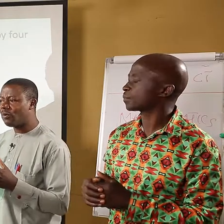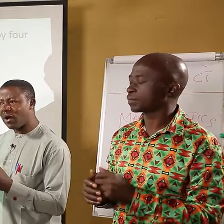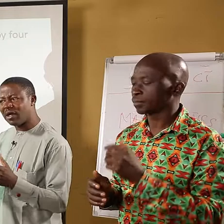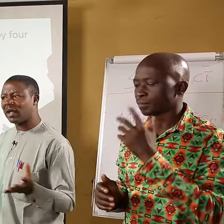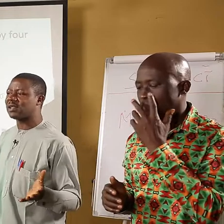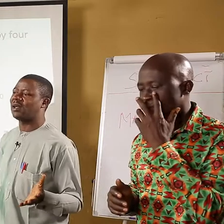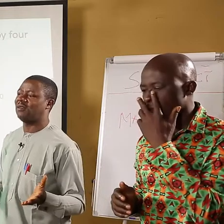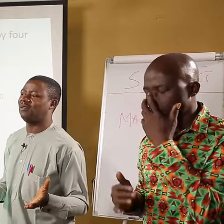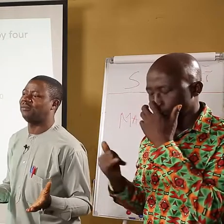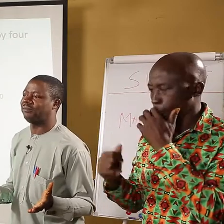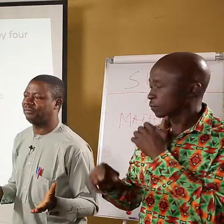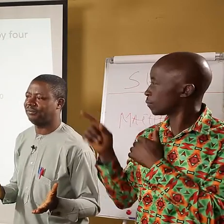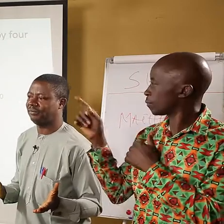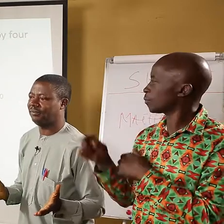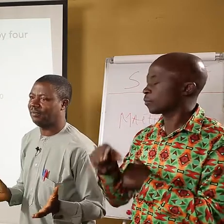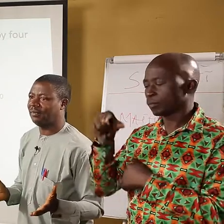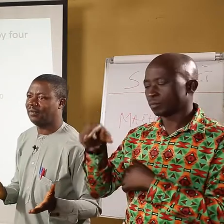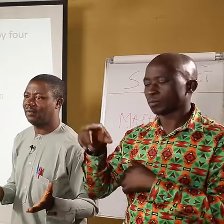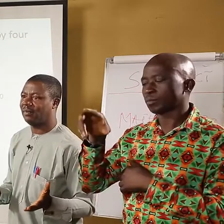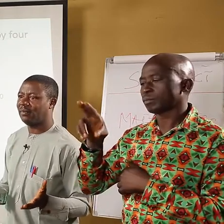Now, quadrilateral.